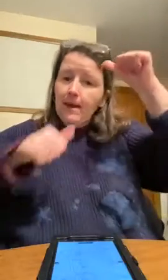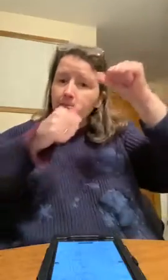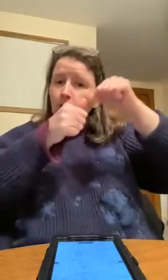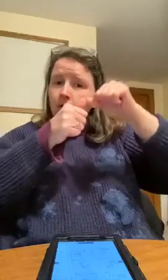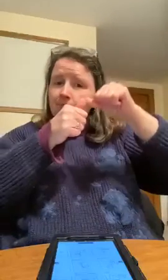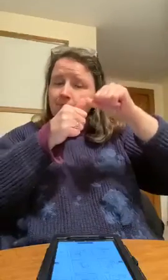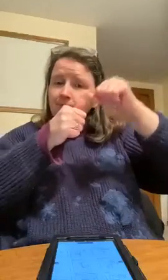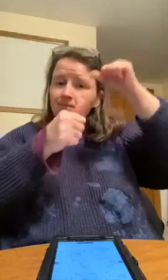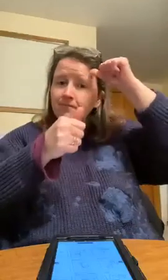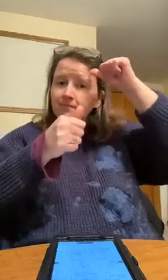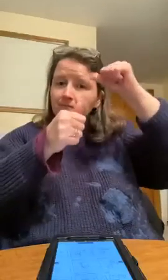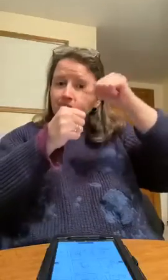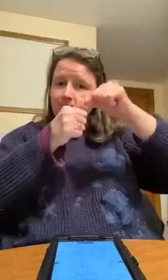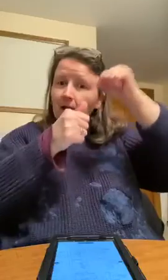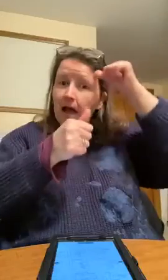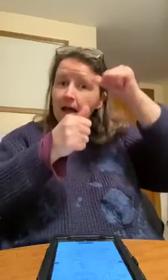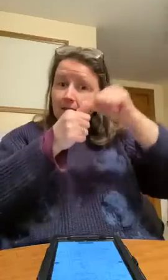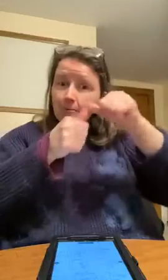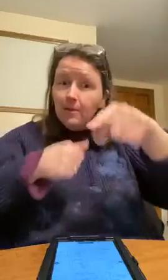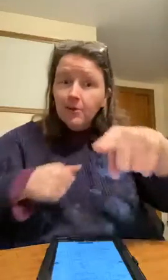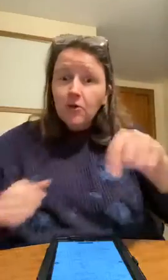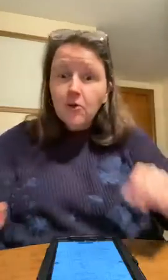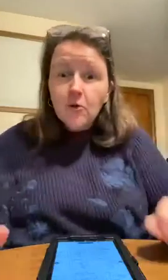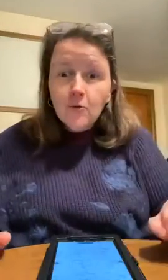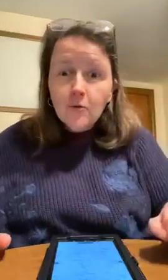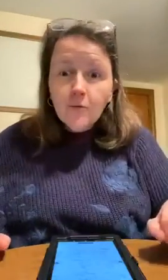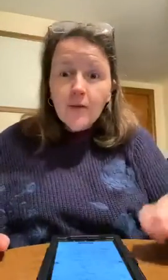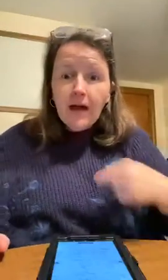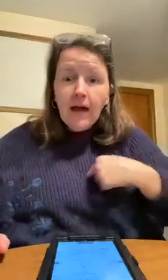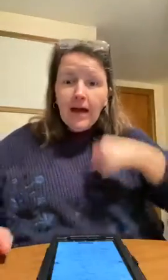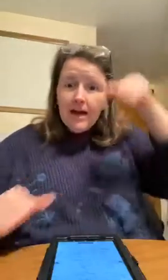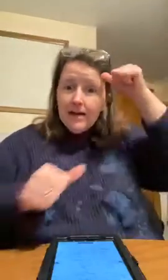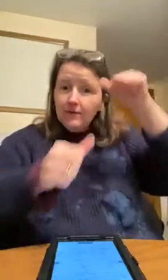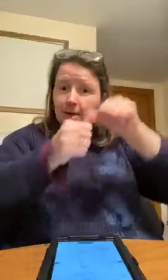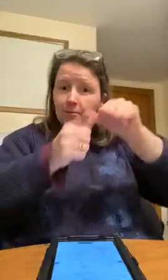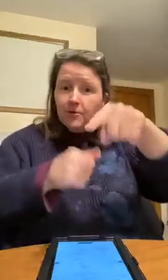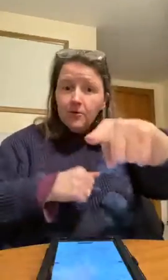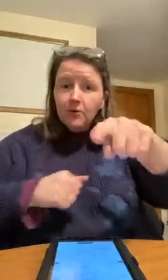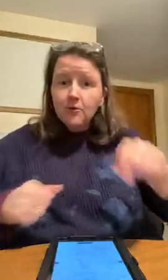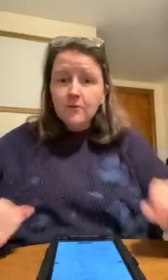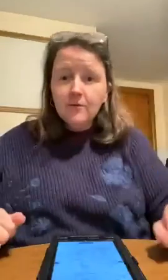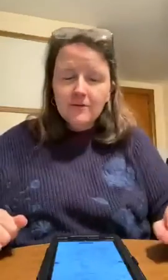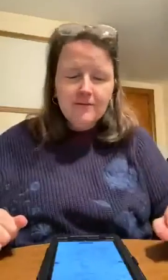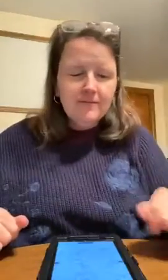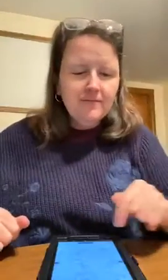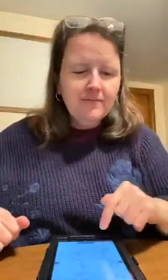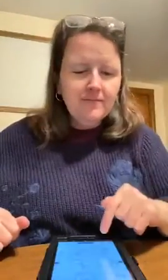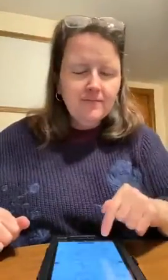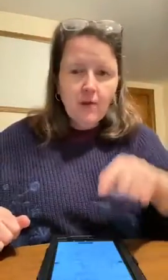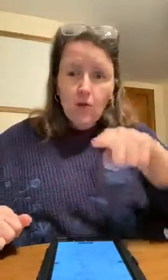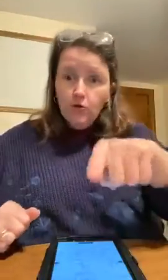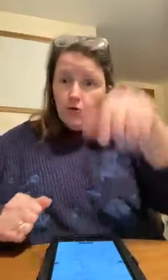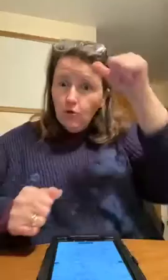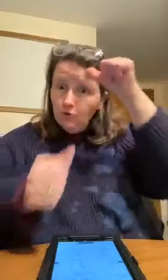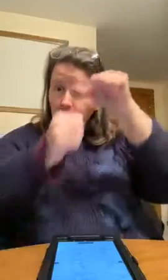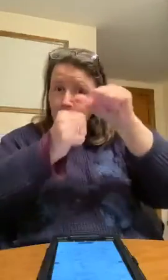Remember. I remember you. I remember you. Do you remember